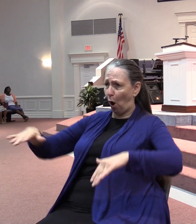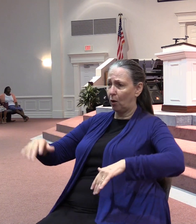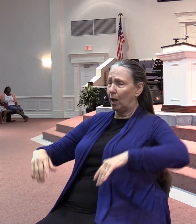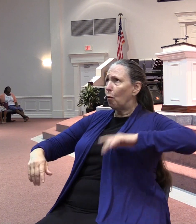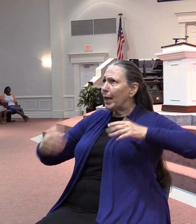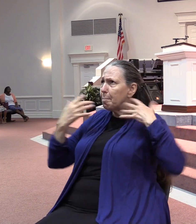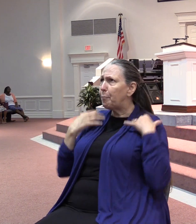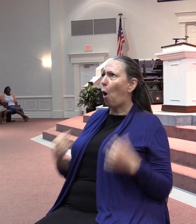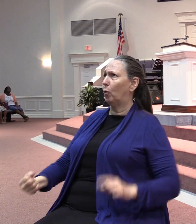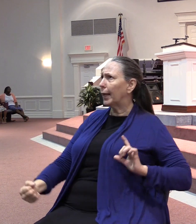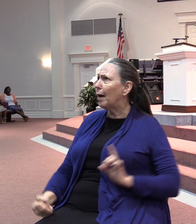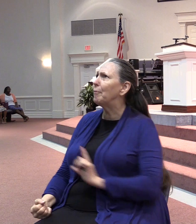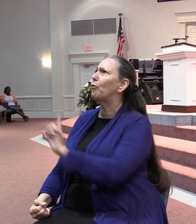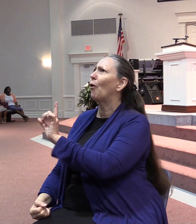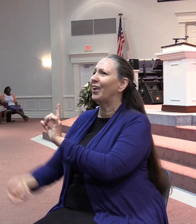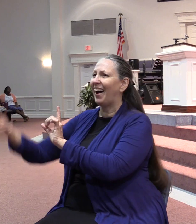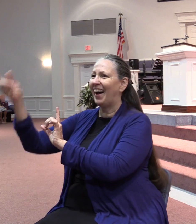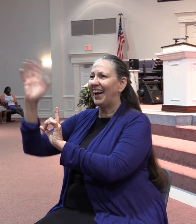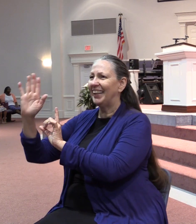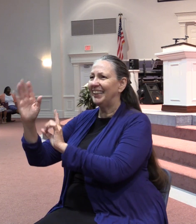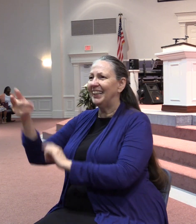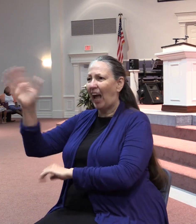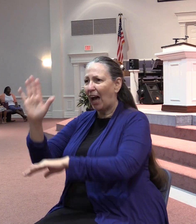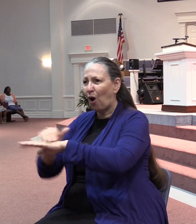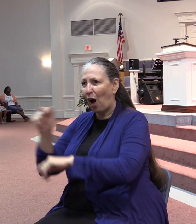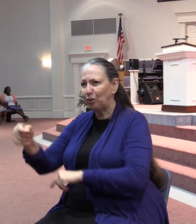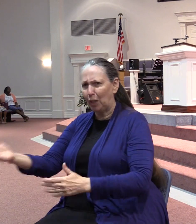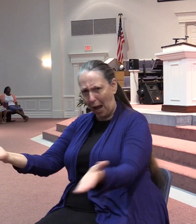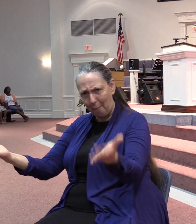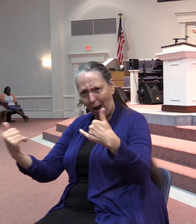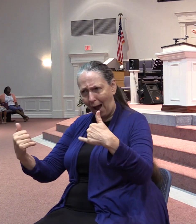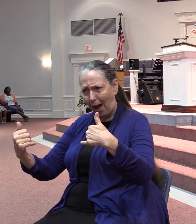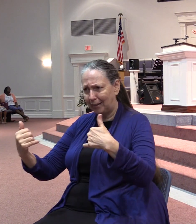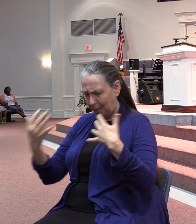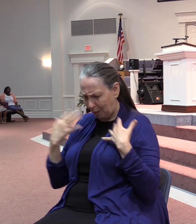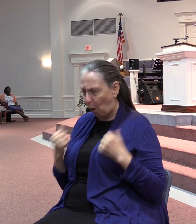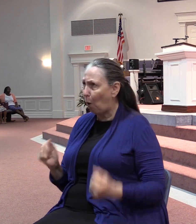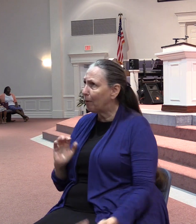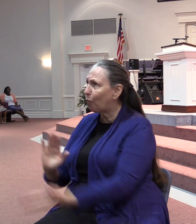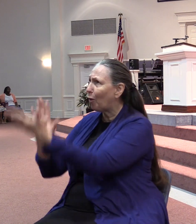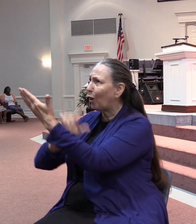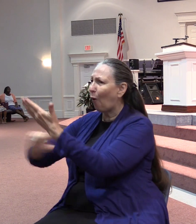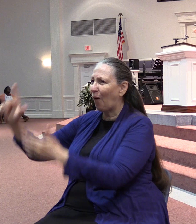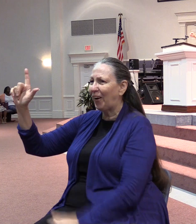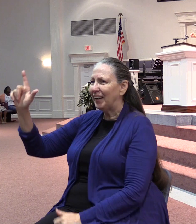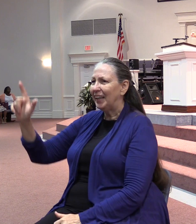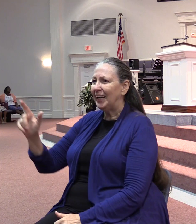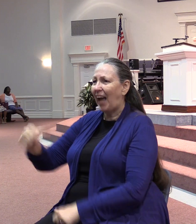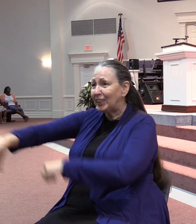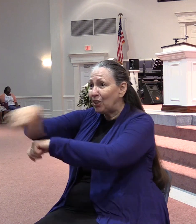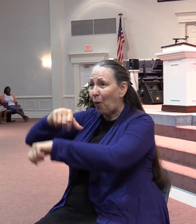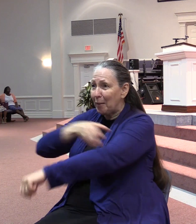of God Almighty. You are called. We are chosen. We are